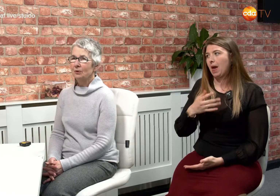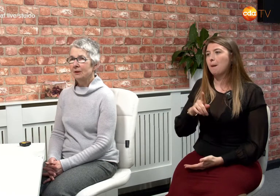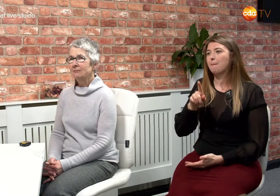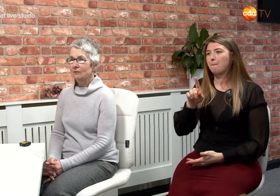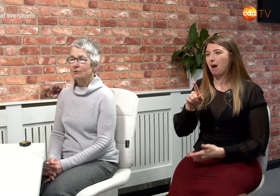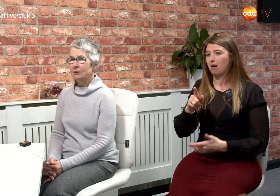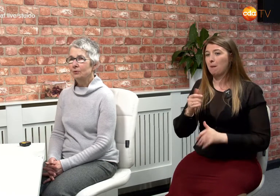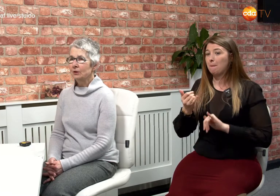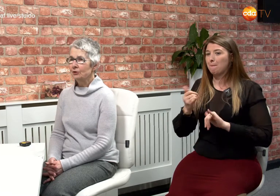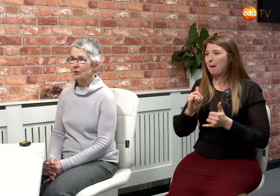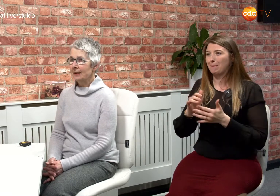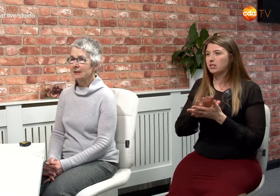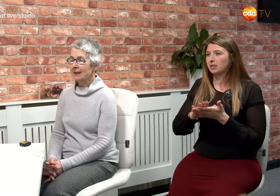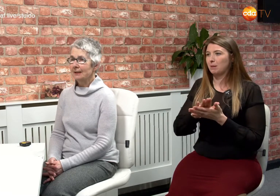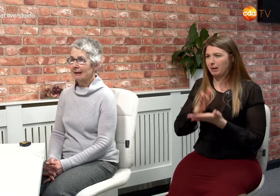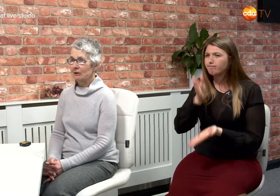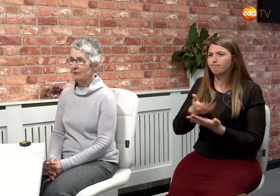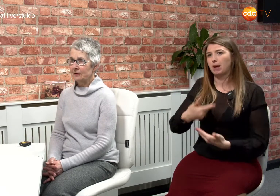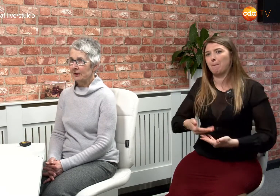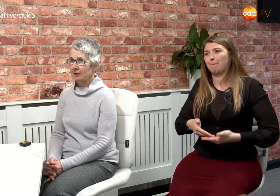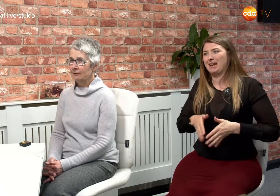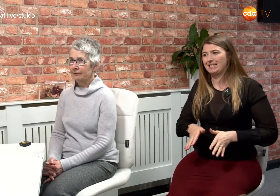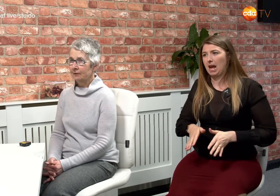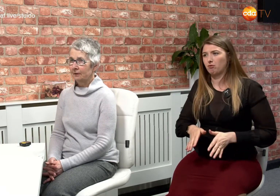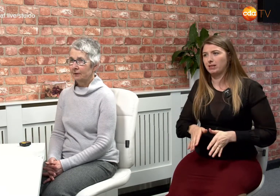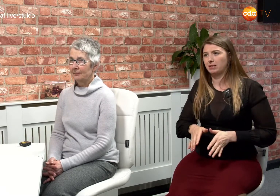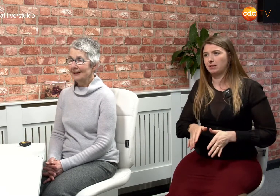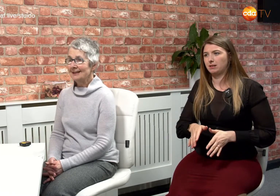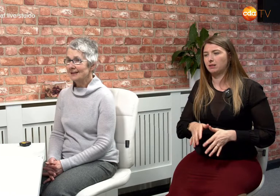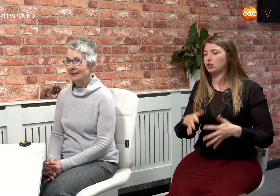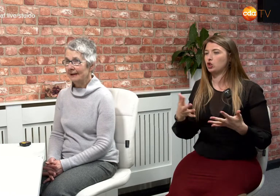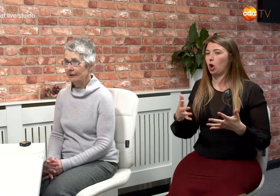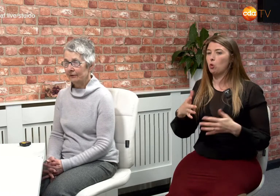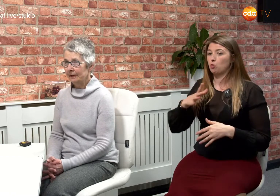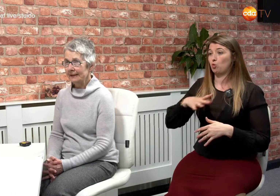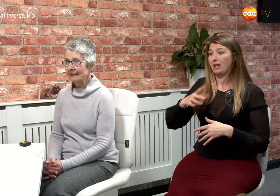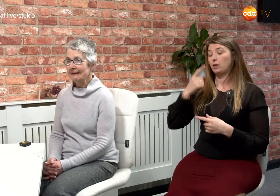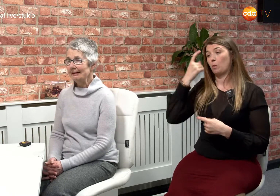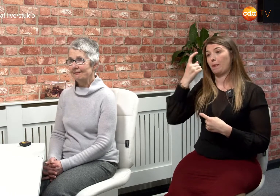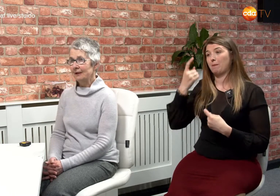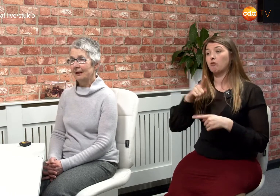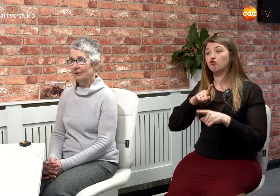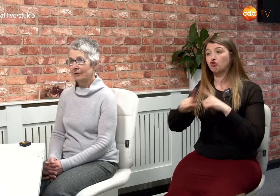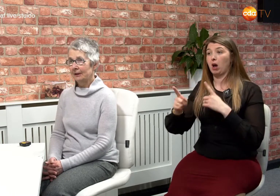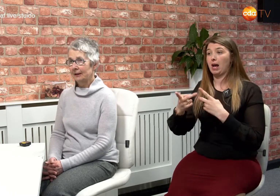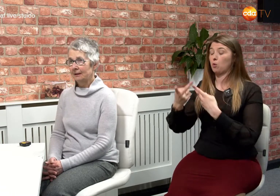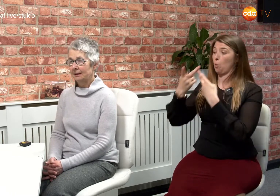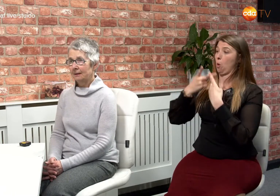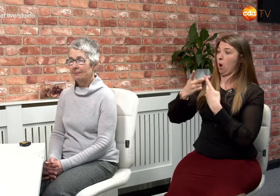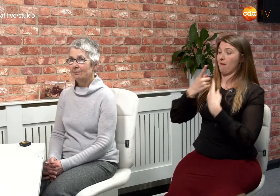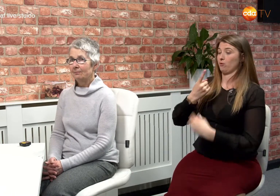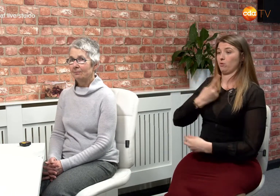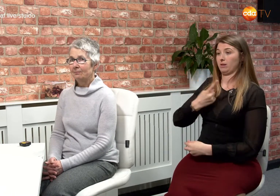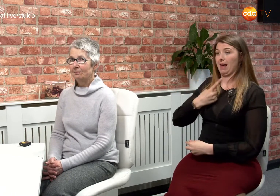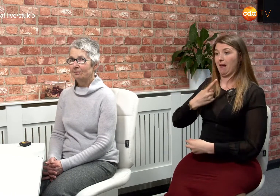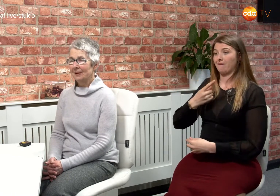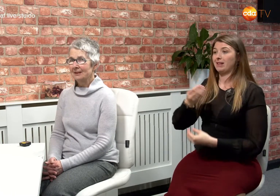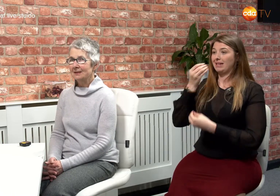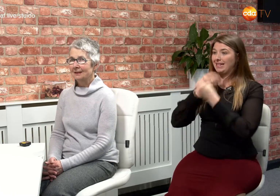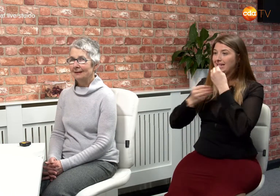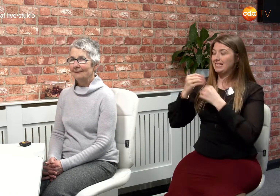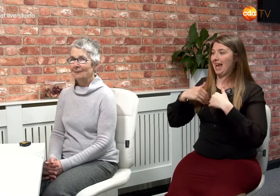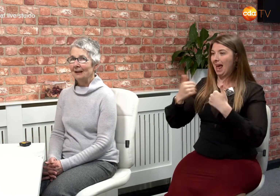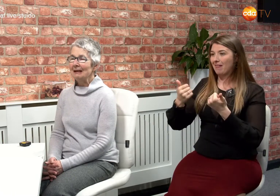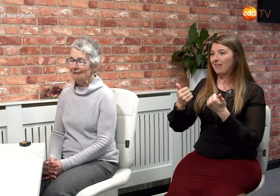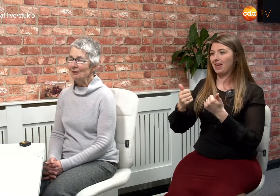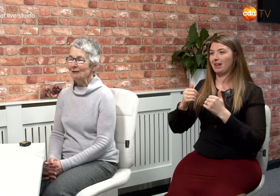So you can try and take care of yourself by eating healthily and living healthily.